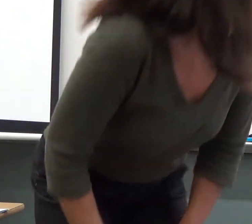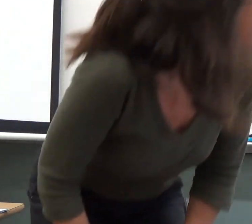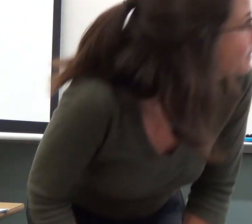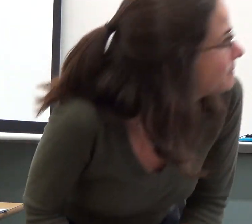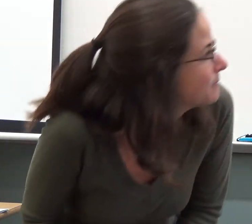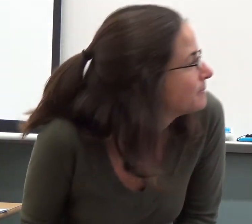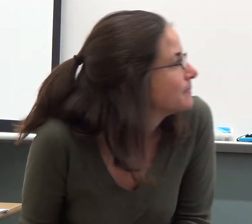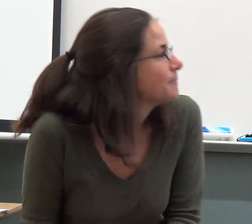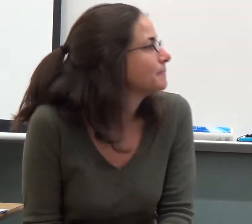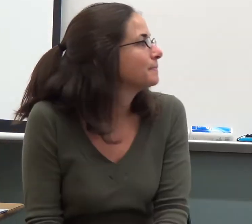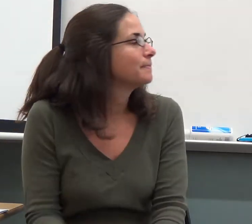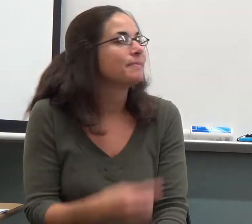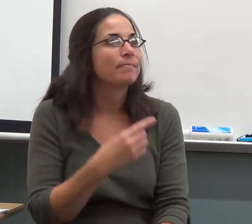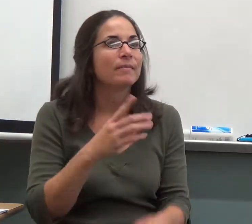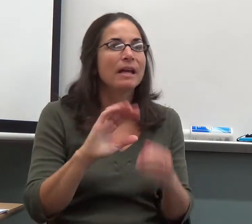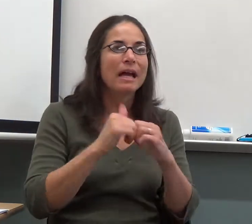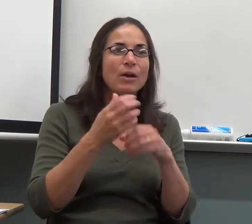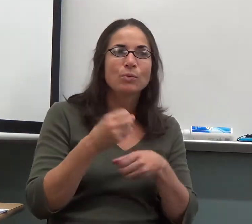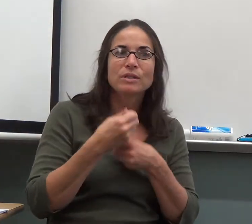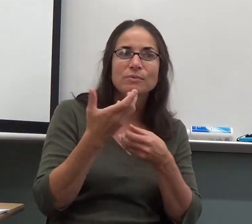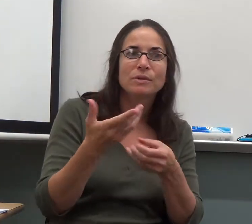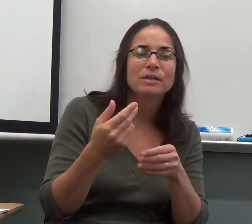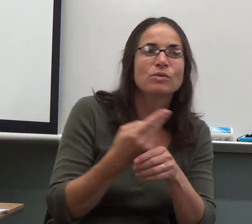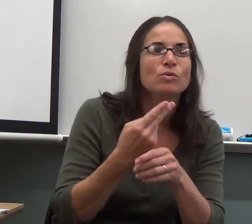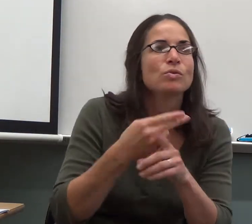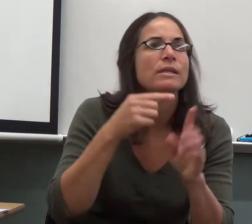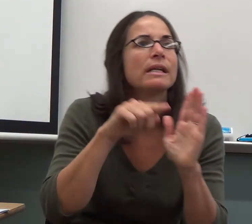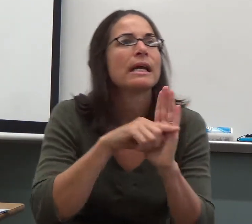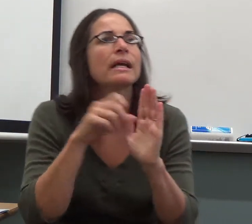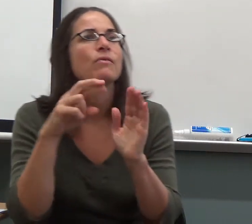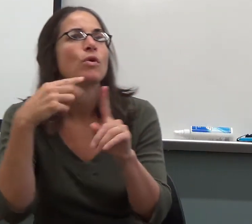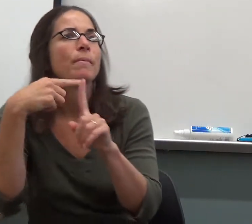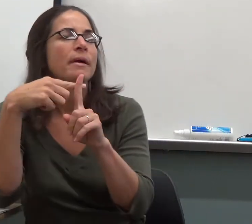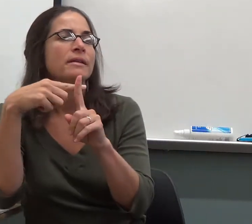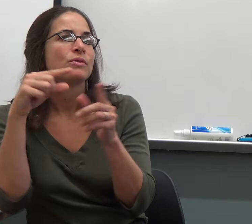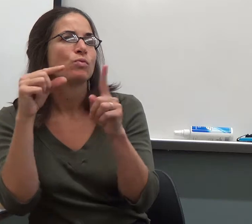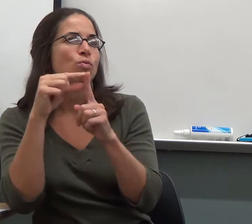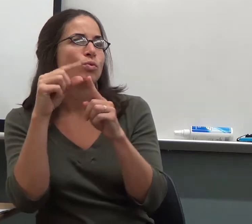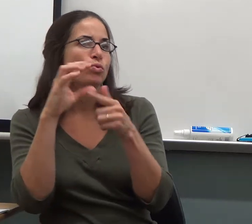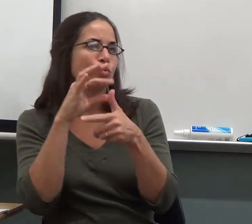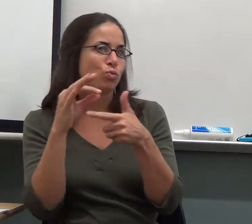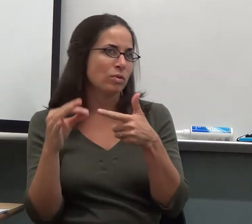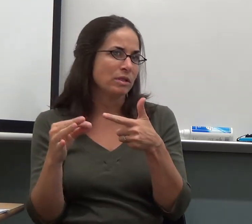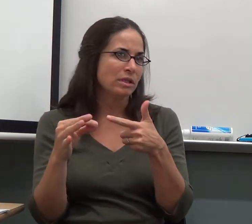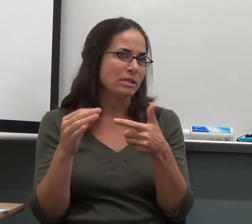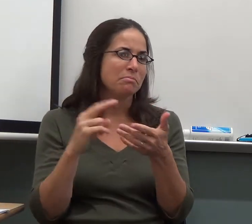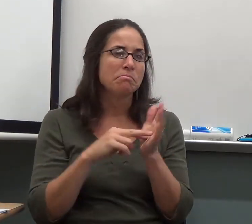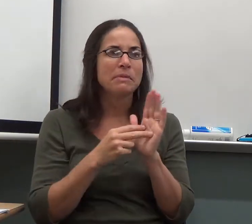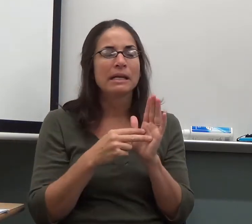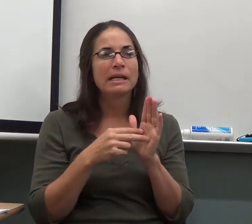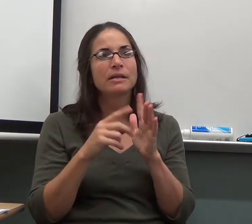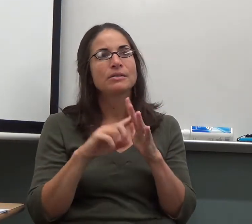That's how I express it. Am I literally going to say, starting my motorcycle